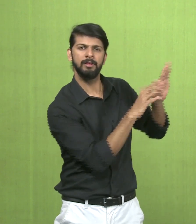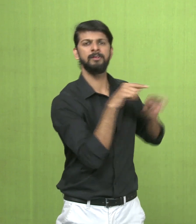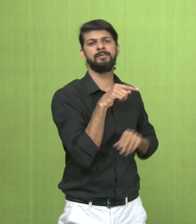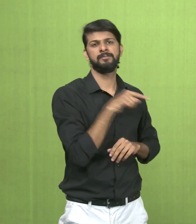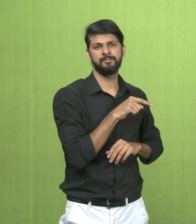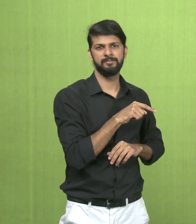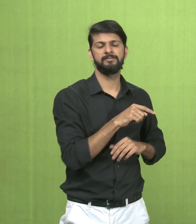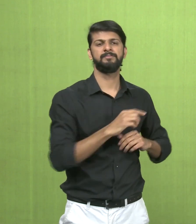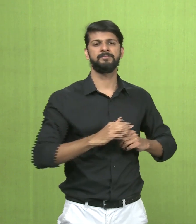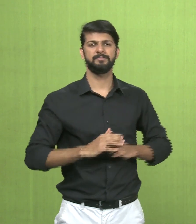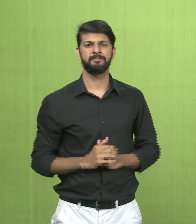used.